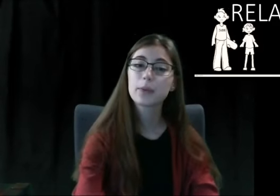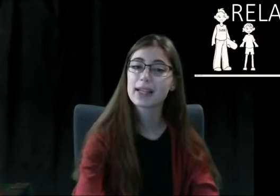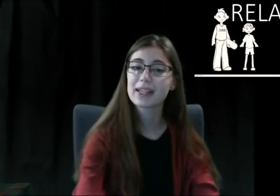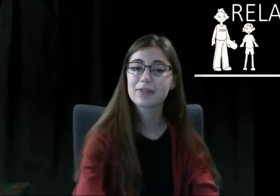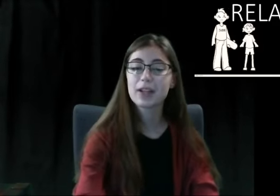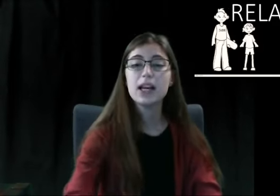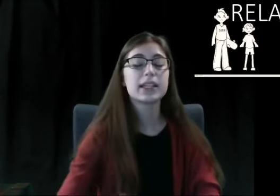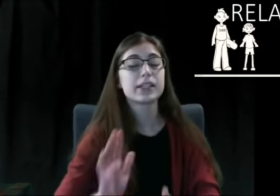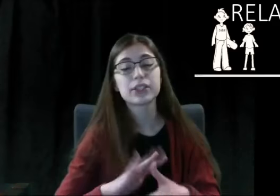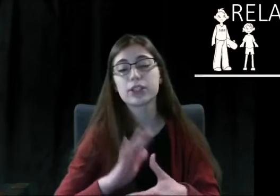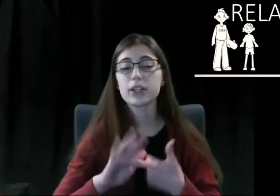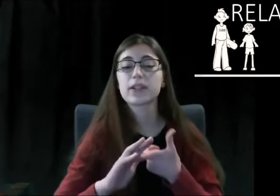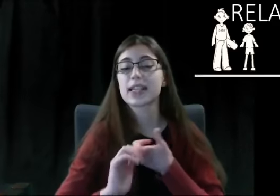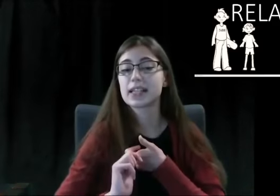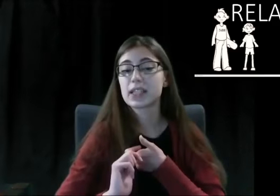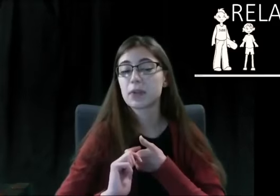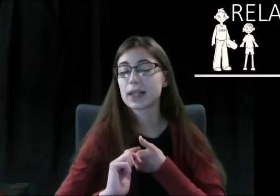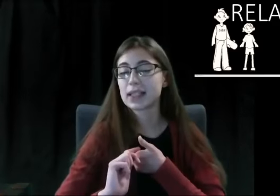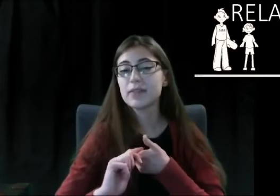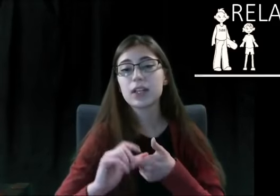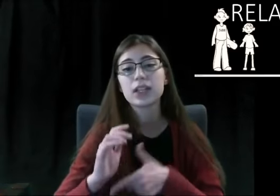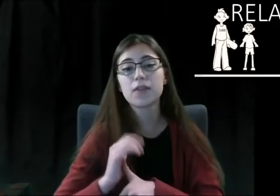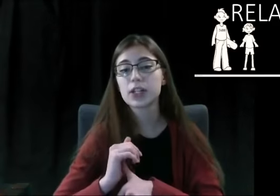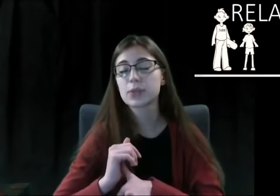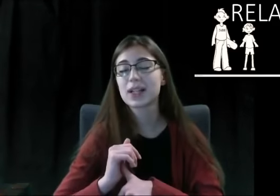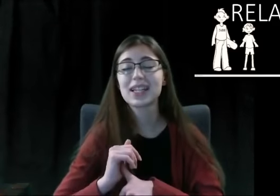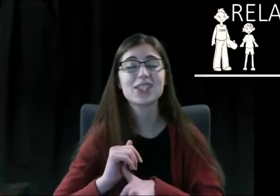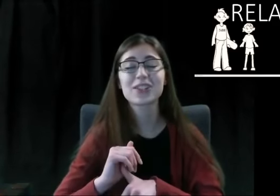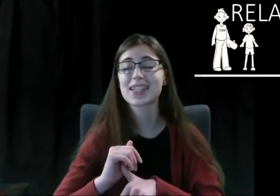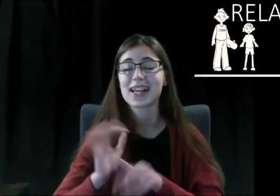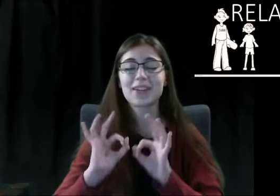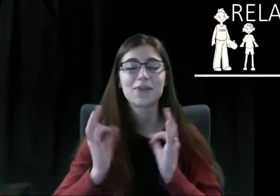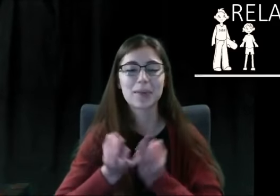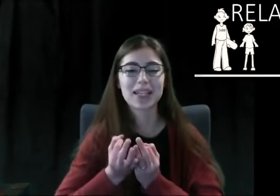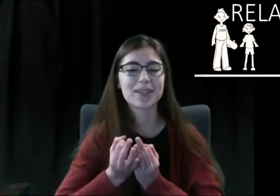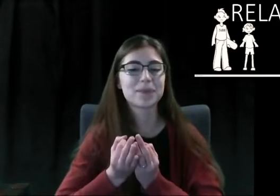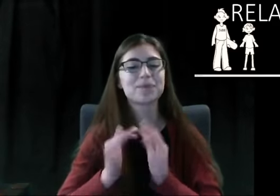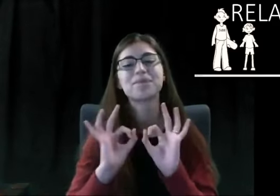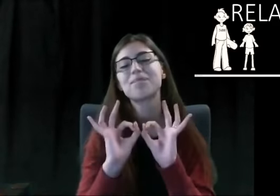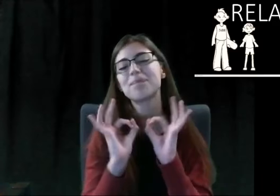Relative. There's two different signs for relative. The first one is just signing family.